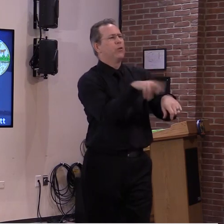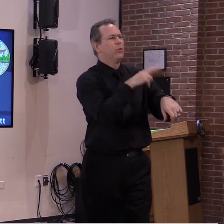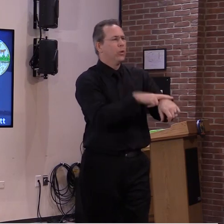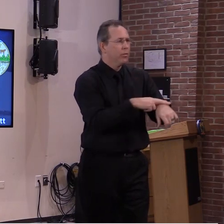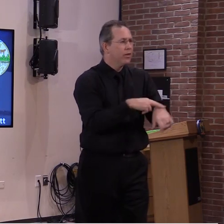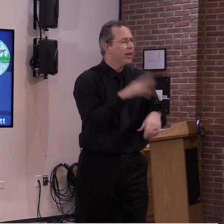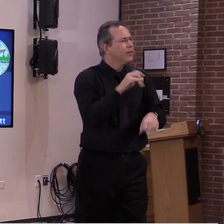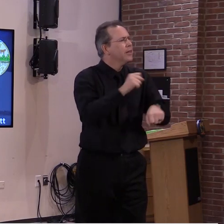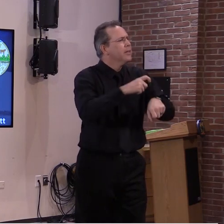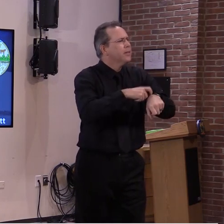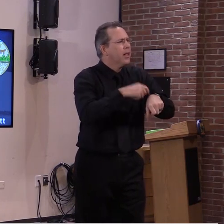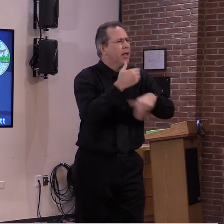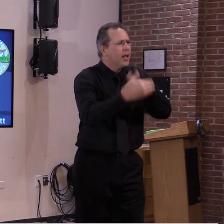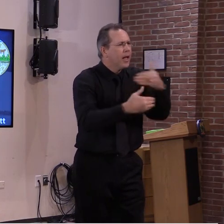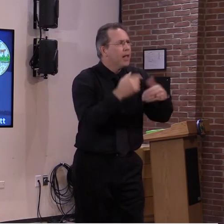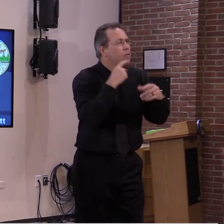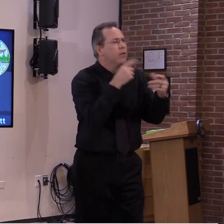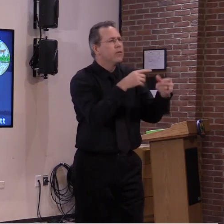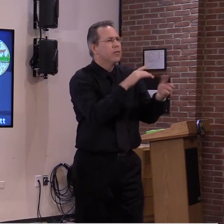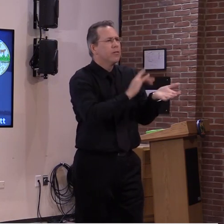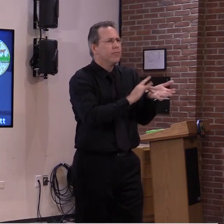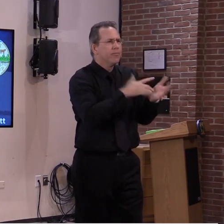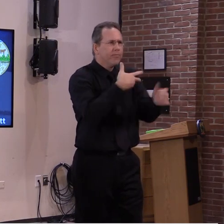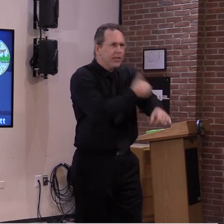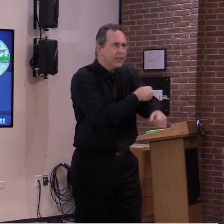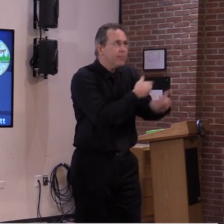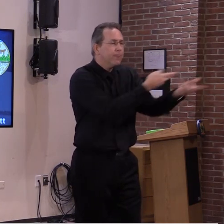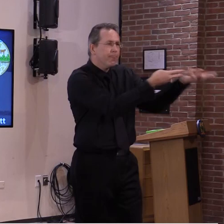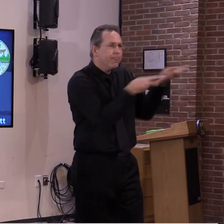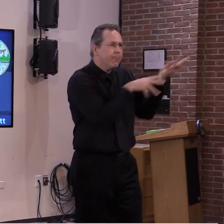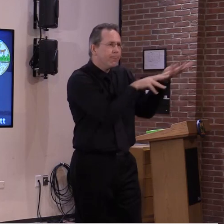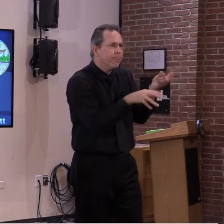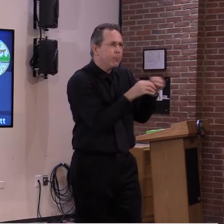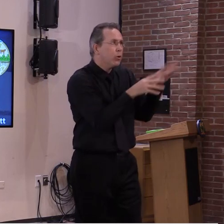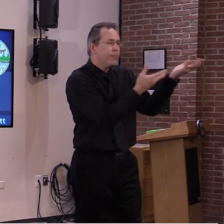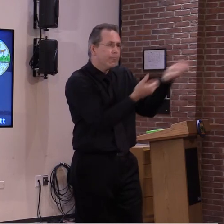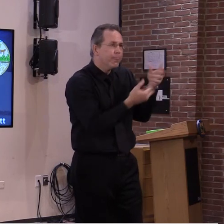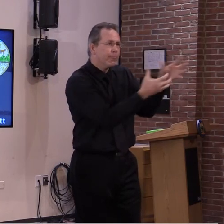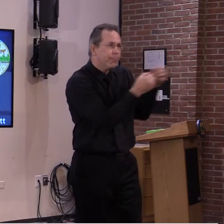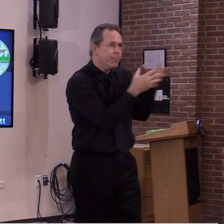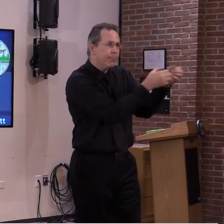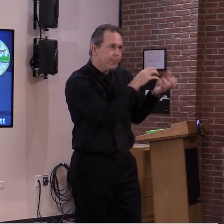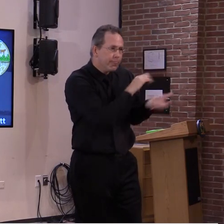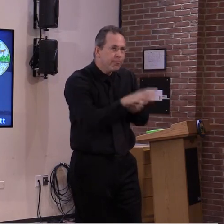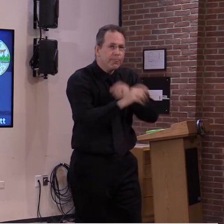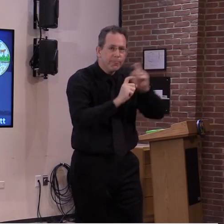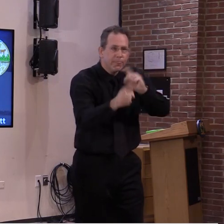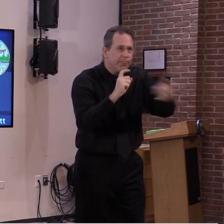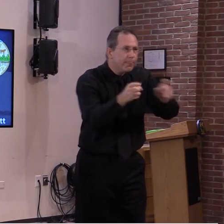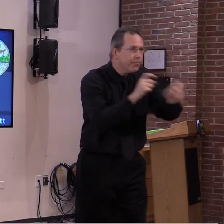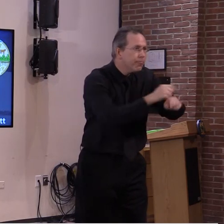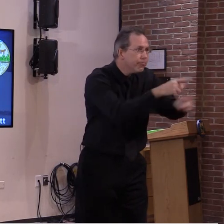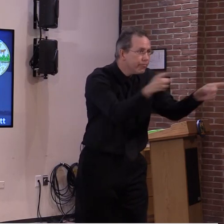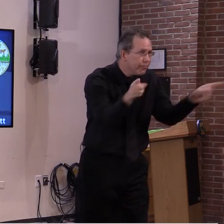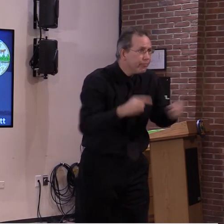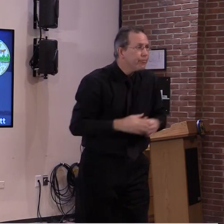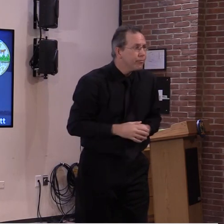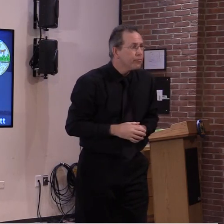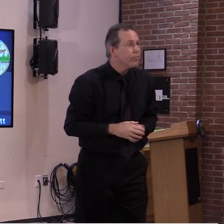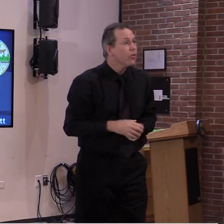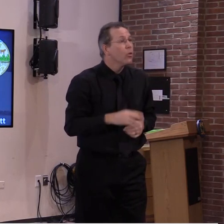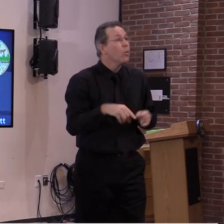from the federal government to get everyone vaccinated. So until that time comes, we're asking you to be